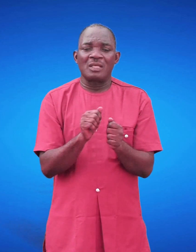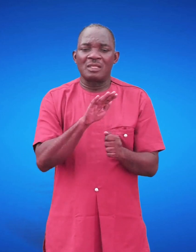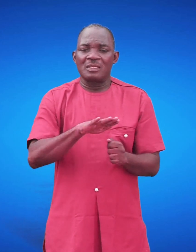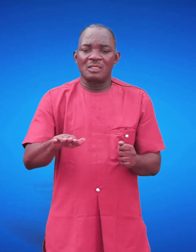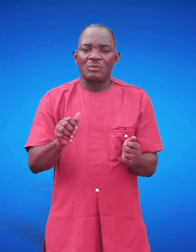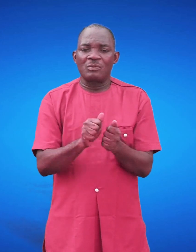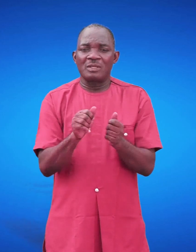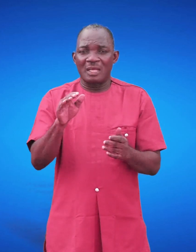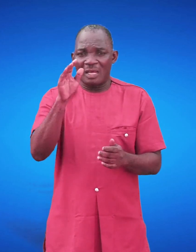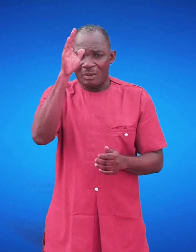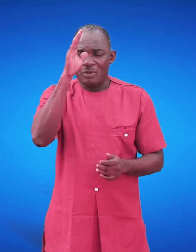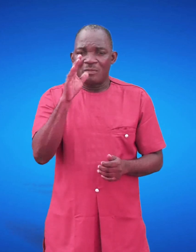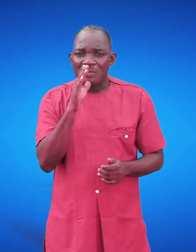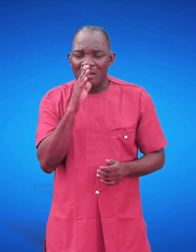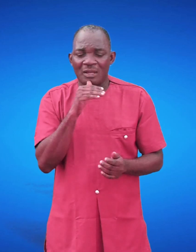and vulnerable children,